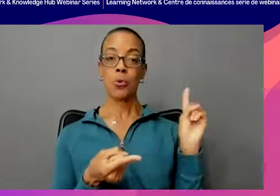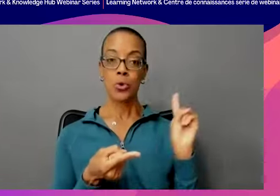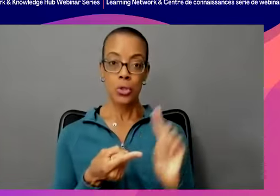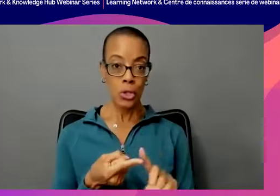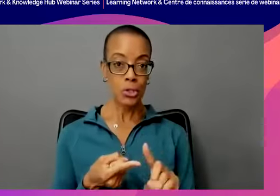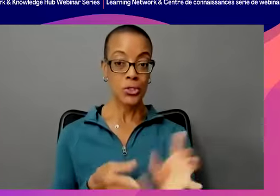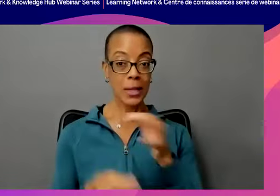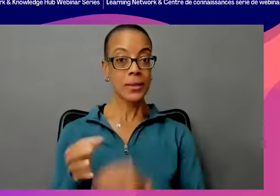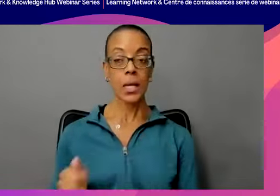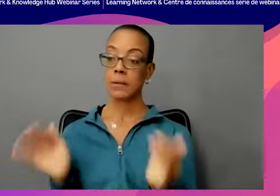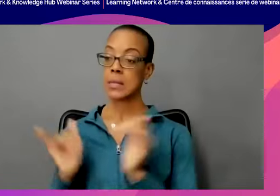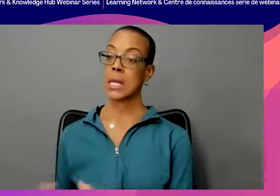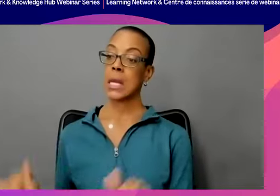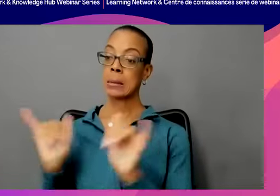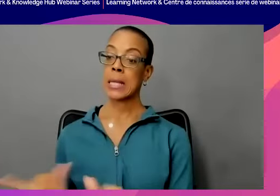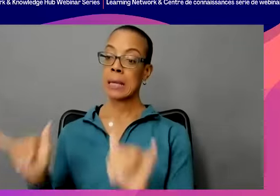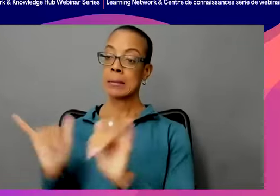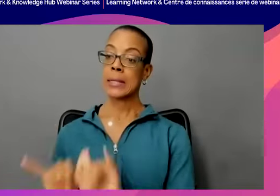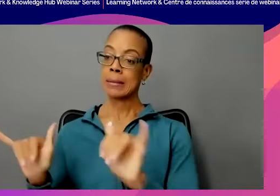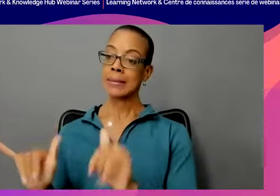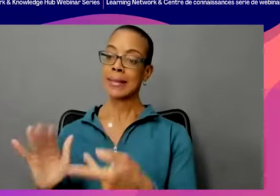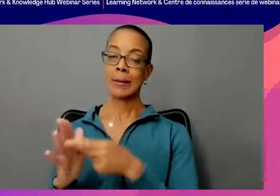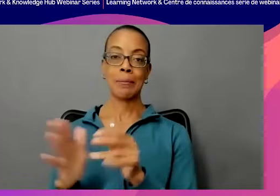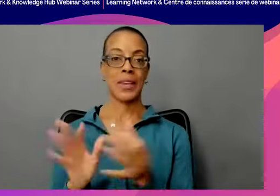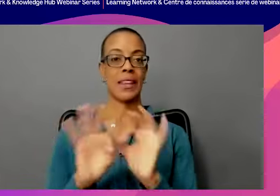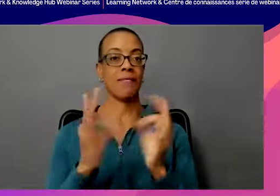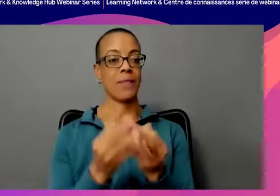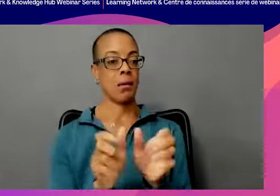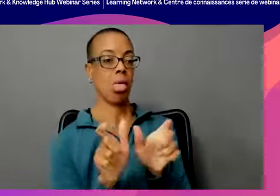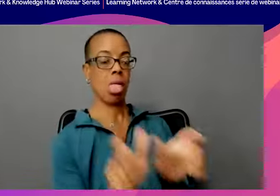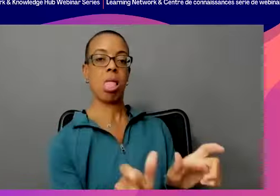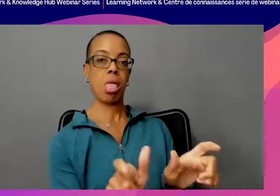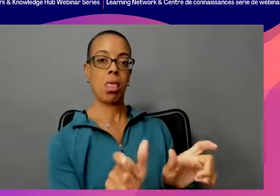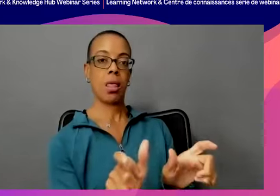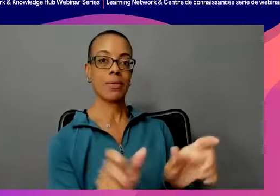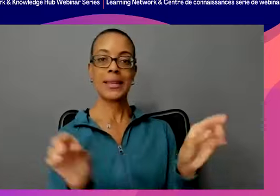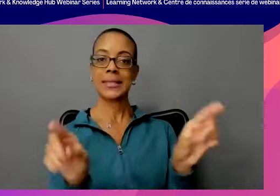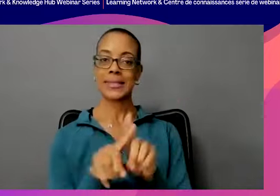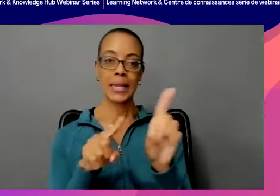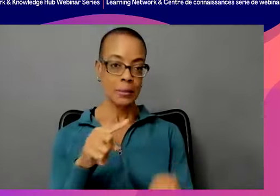is restricting families and repeating the cycle.